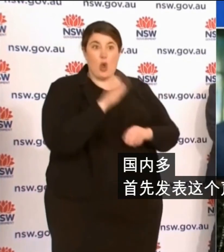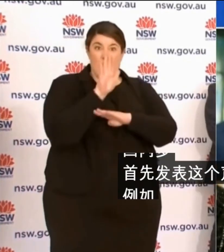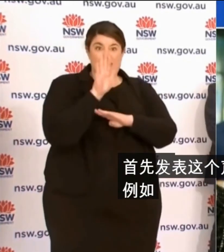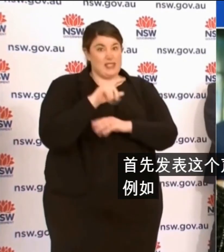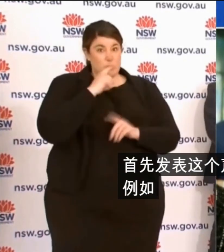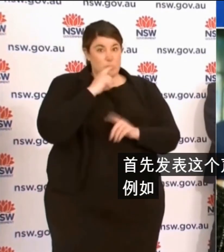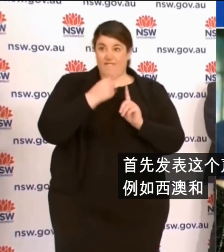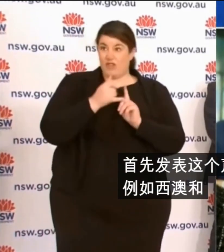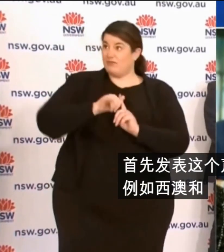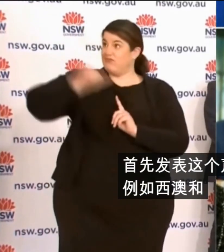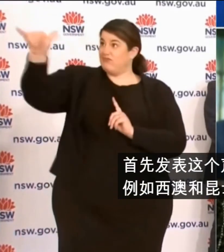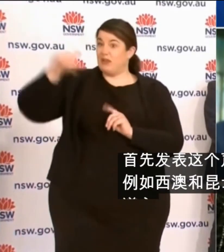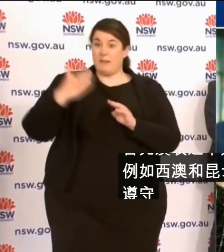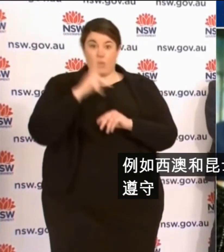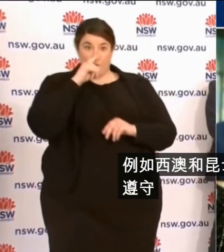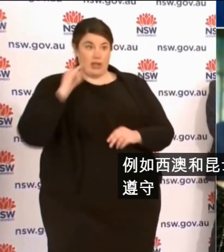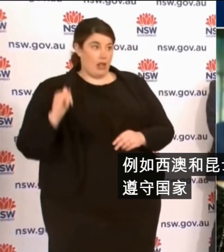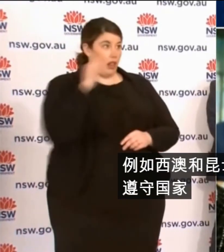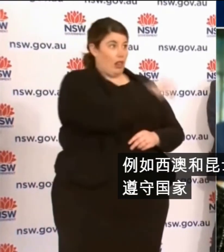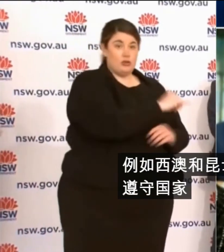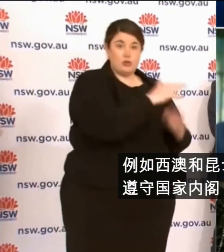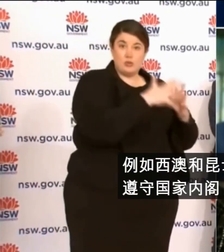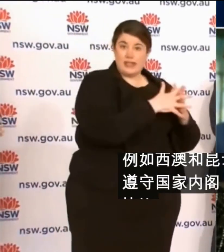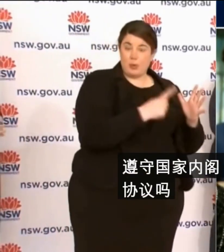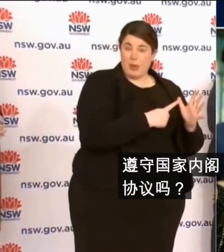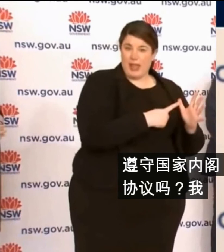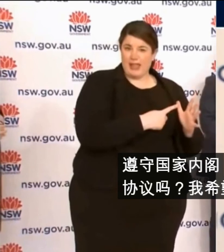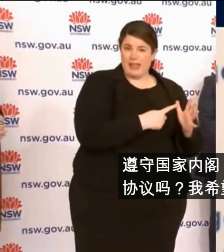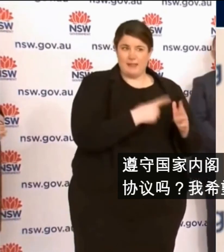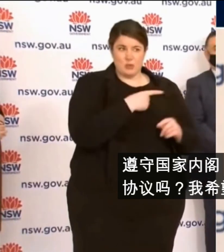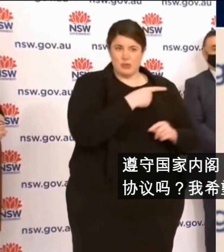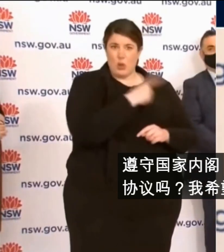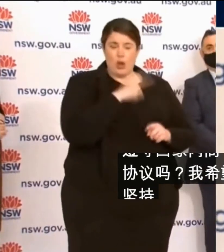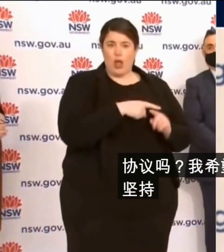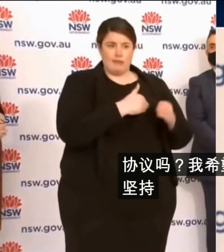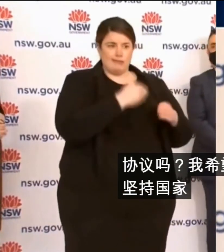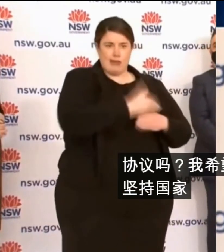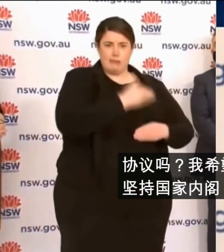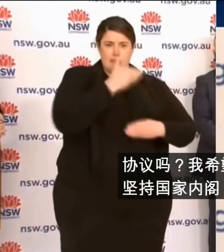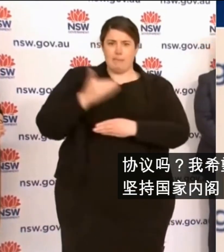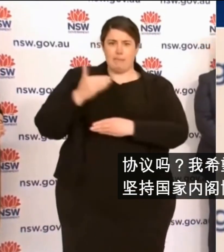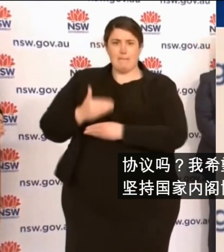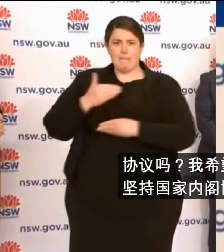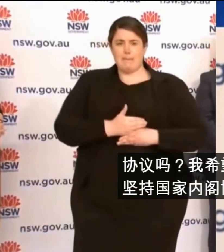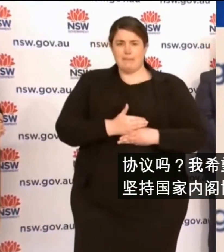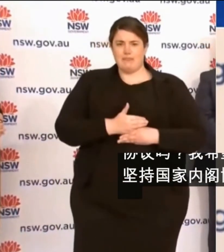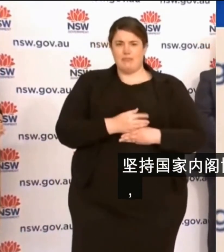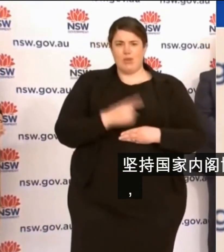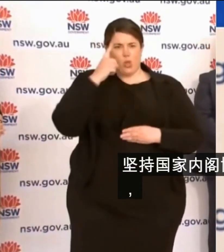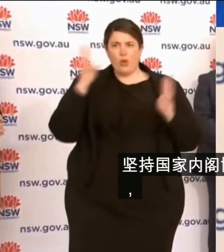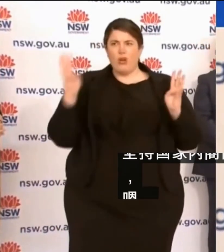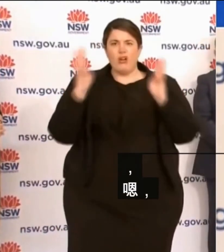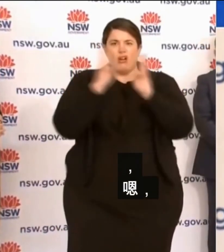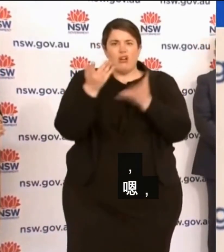that, for instance, WA and Queensland will stick to the National Cabinet Agreement? Well, I hope that all of our colleagues stick to the National Cabinet Agreement,